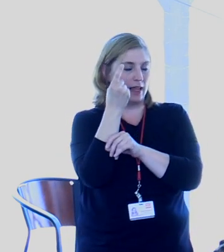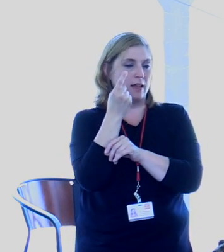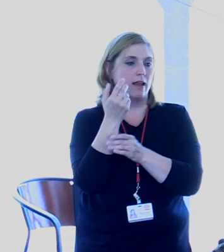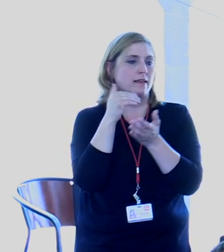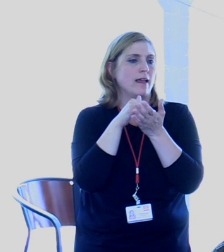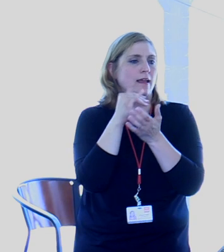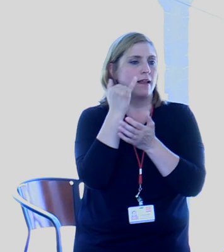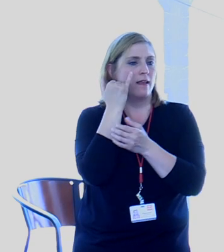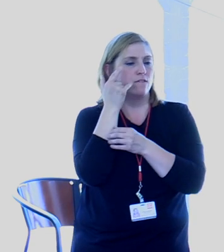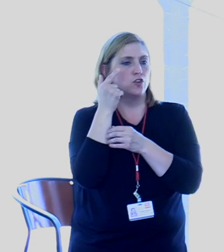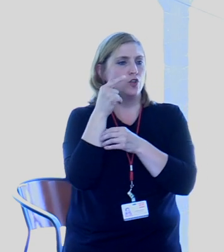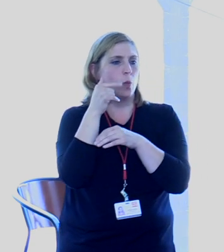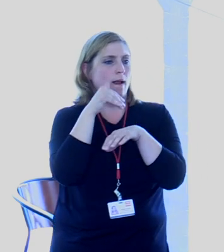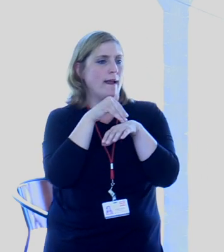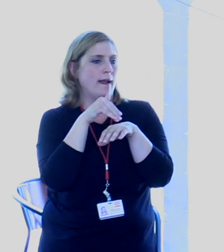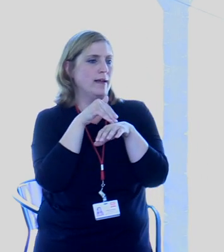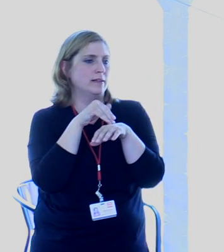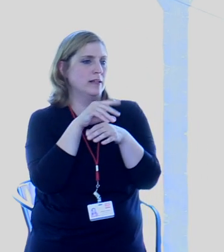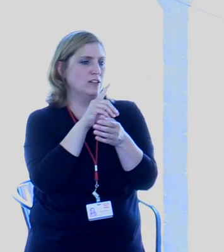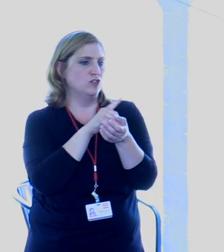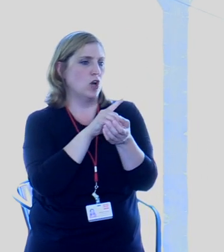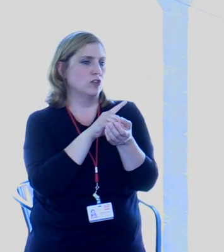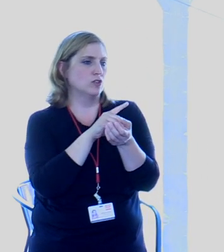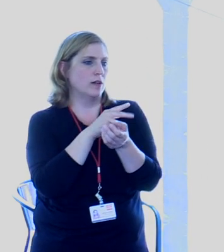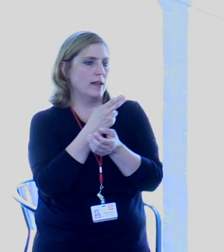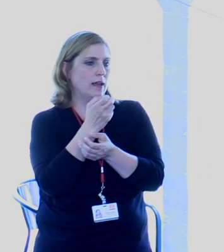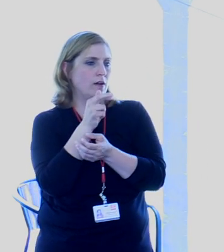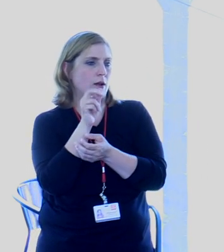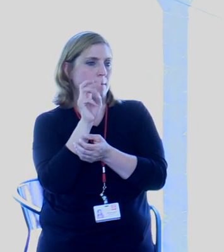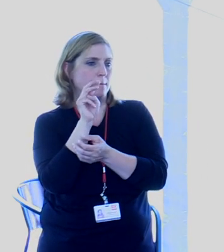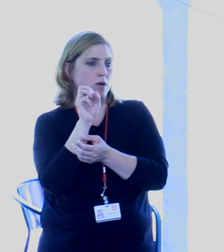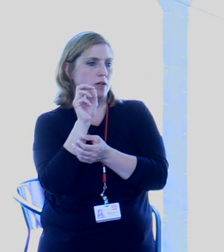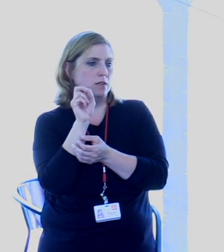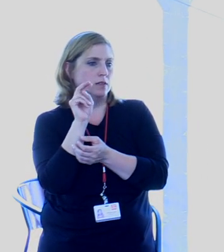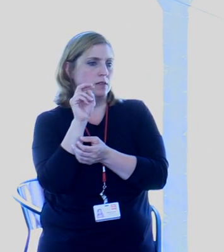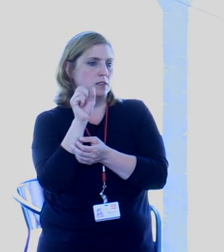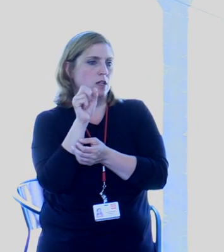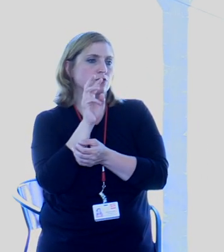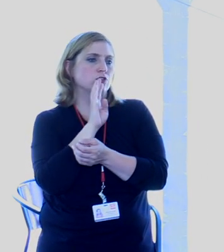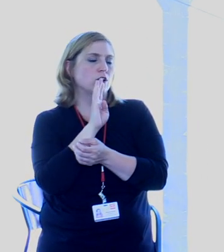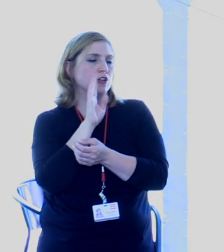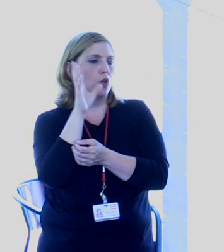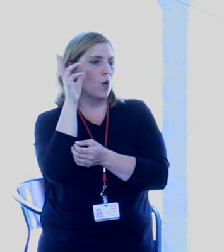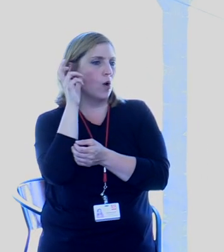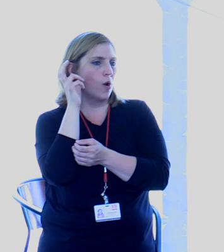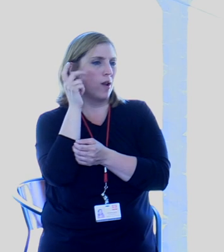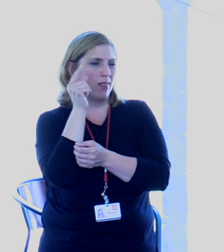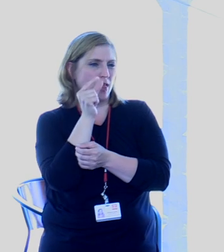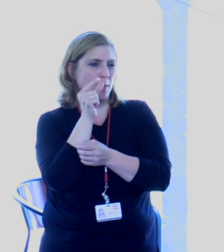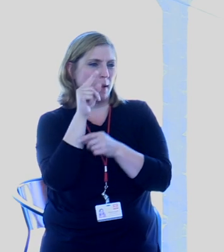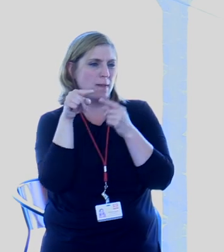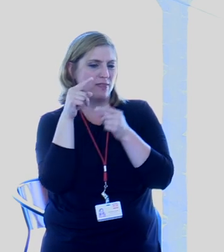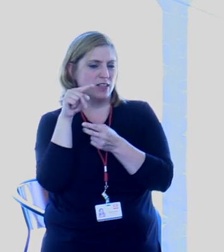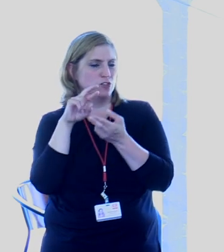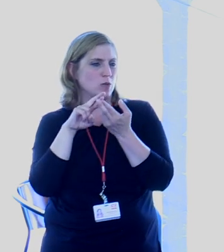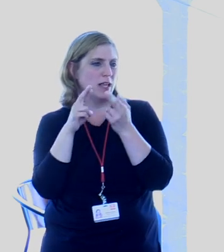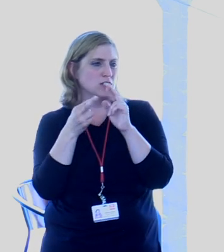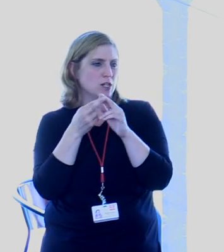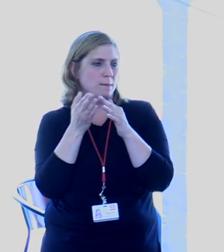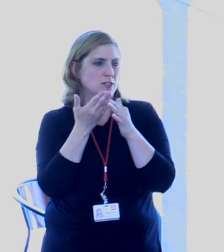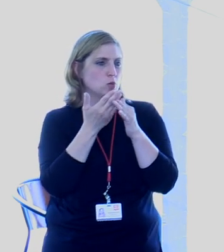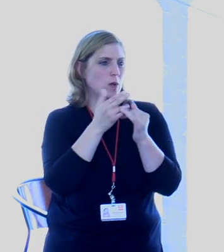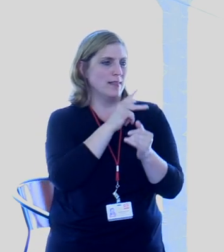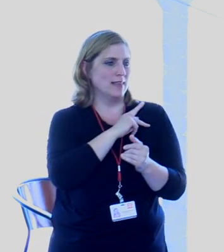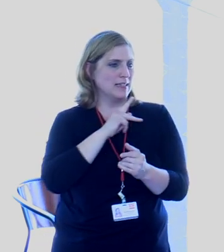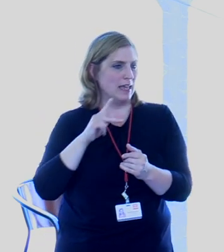were at Dr. Harriman's talk, you heard a little bit about this relationship between the